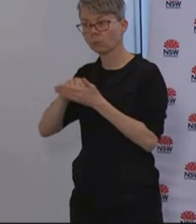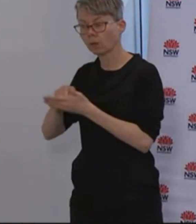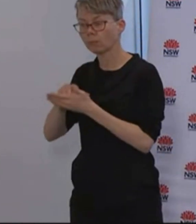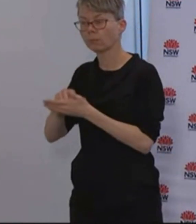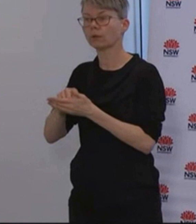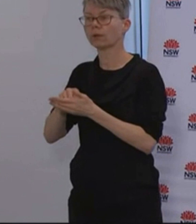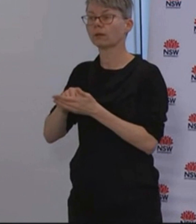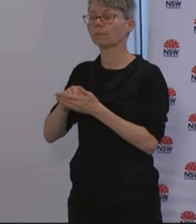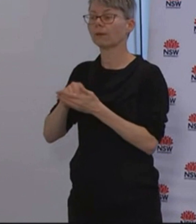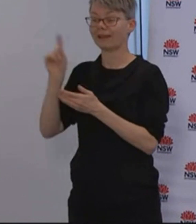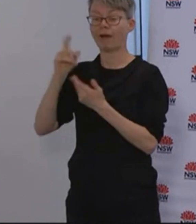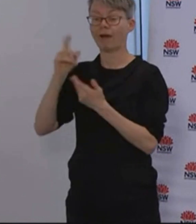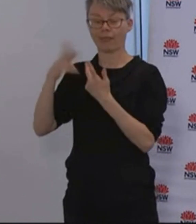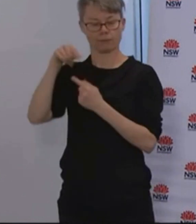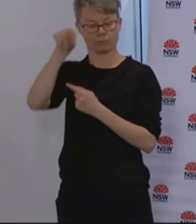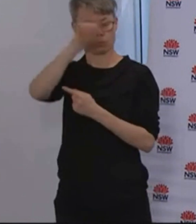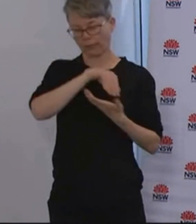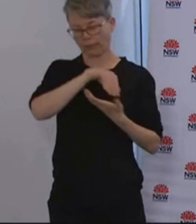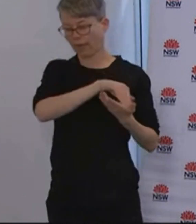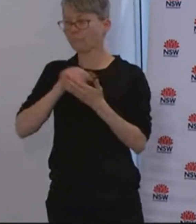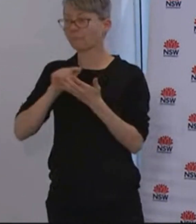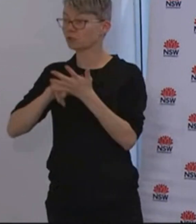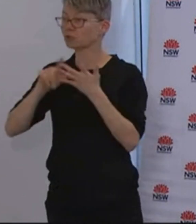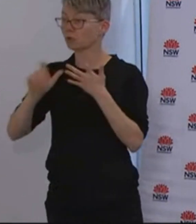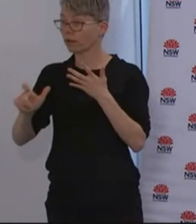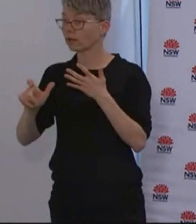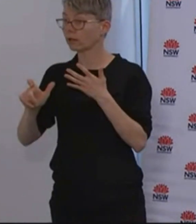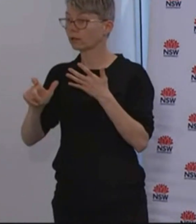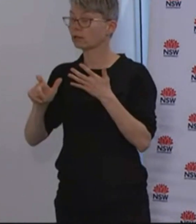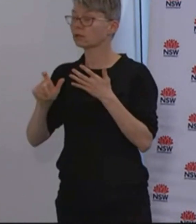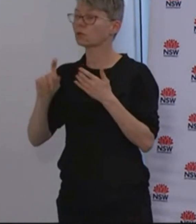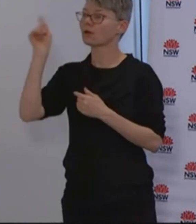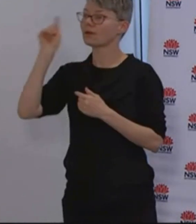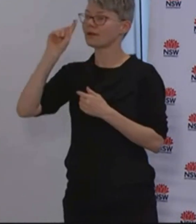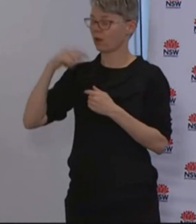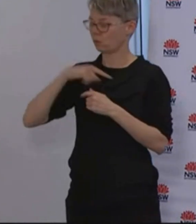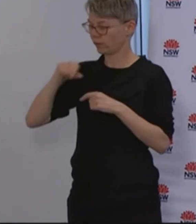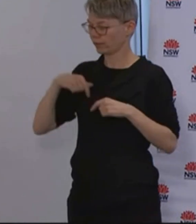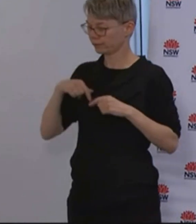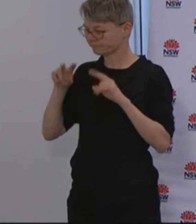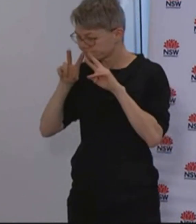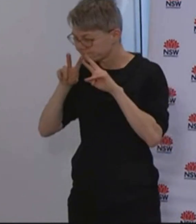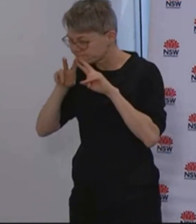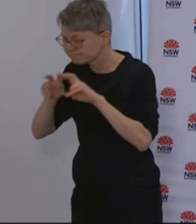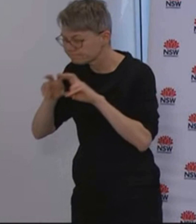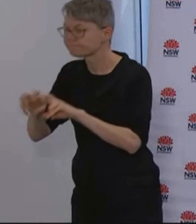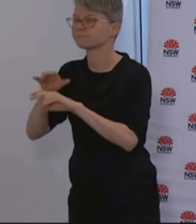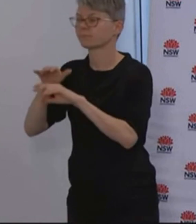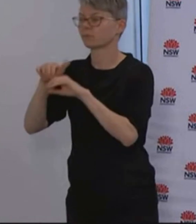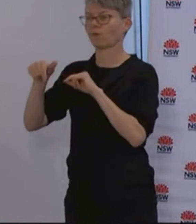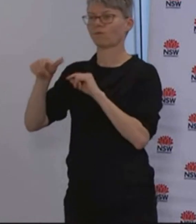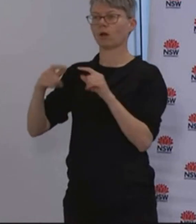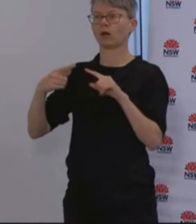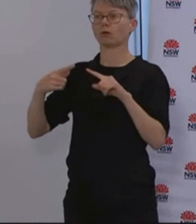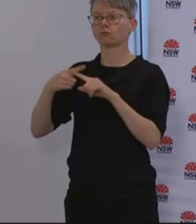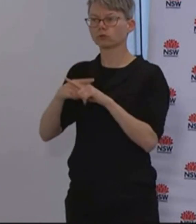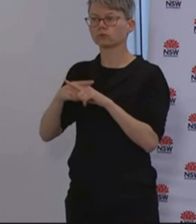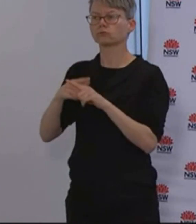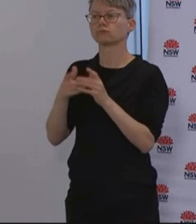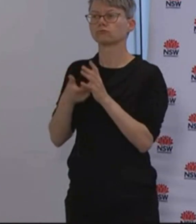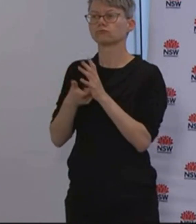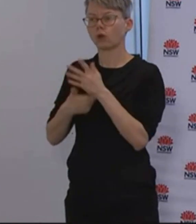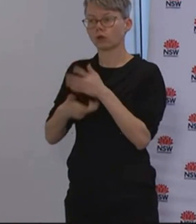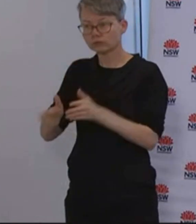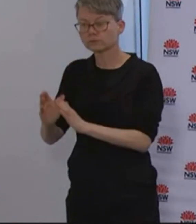focusing primarily on the extensive contact tracing around these cases. But we